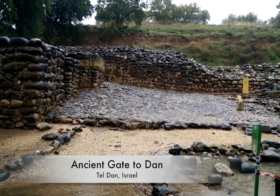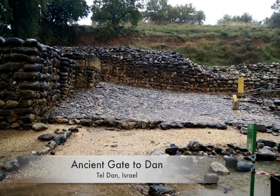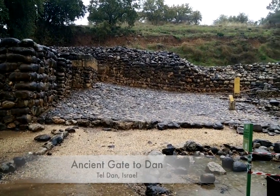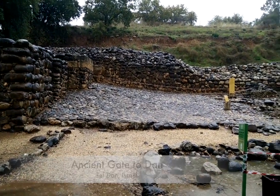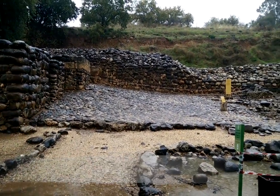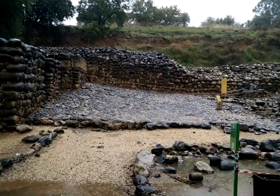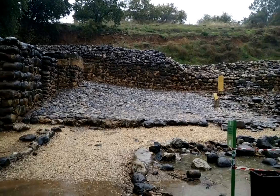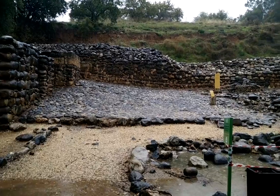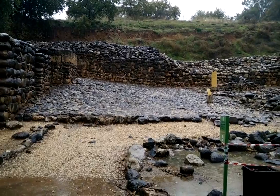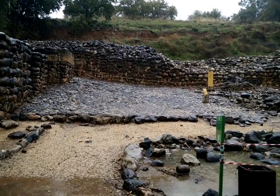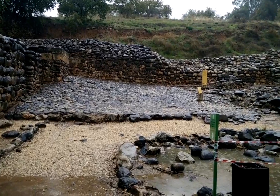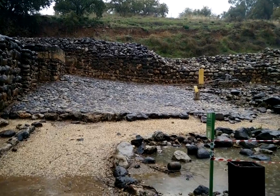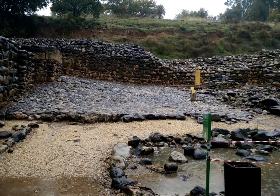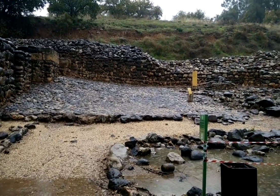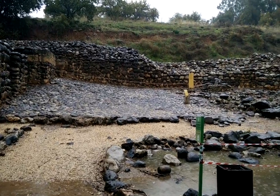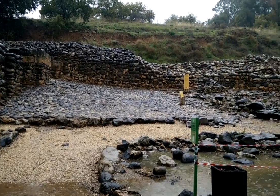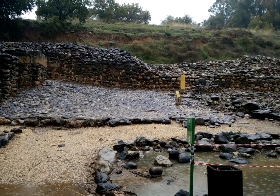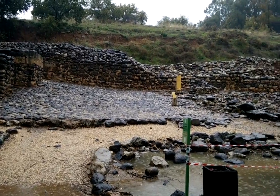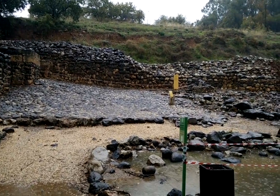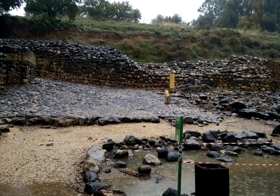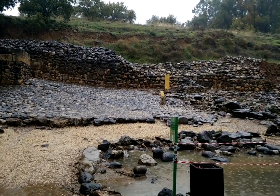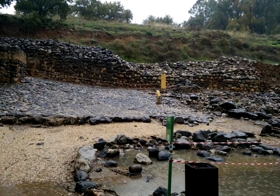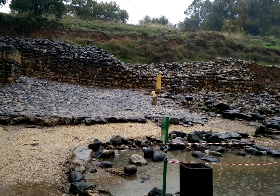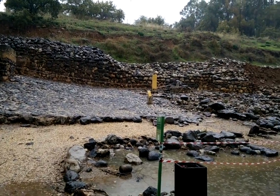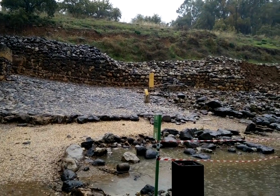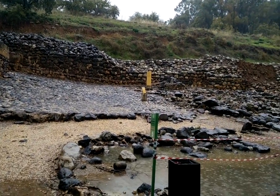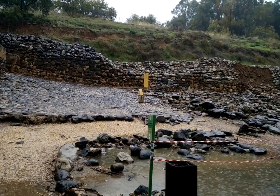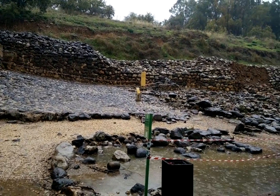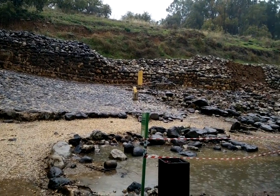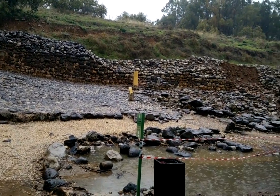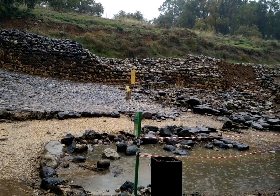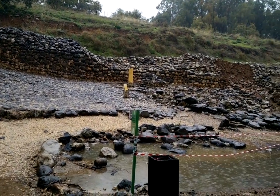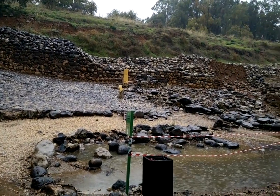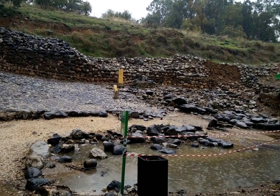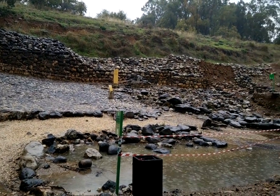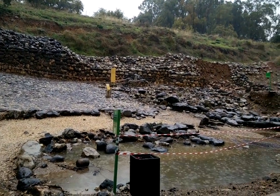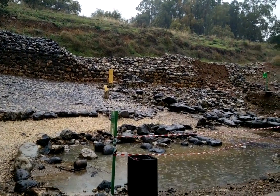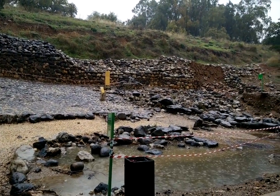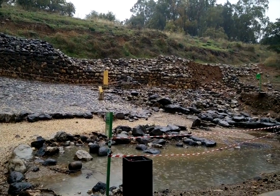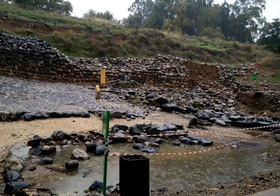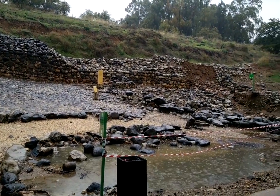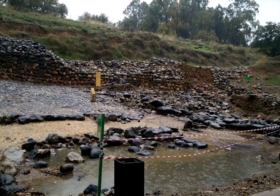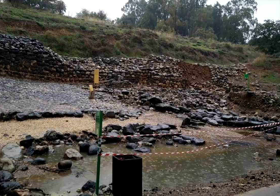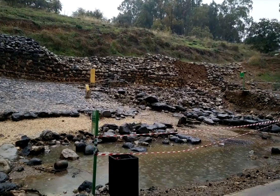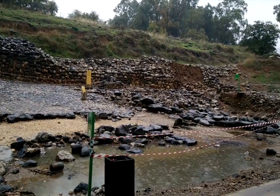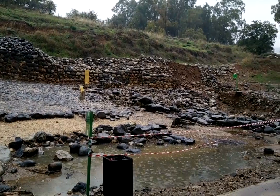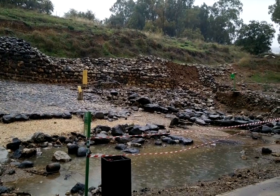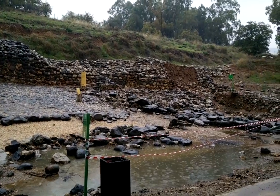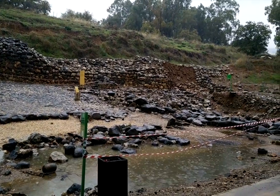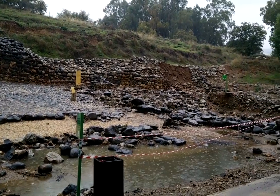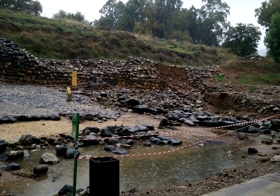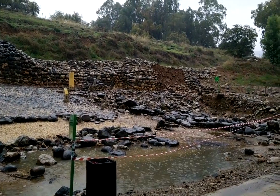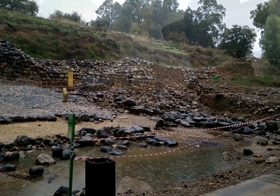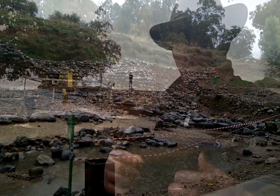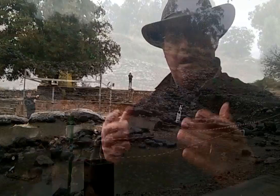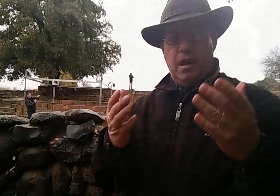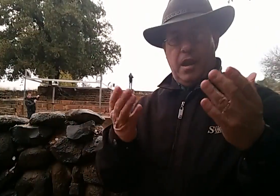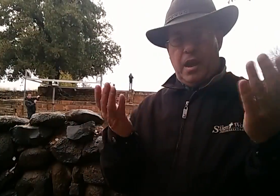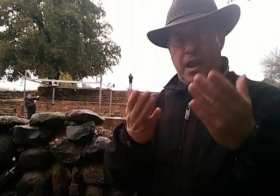there. This is one of the gates to Dan. You can't see the gate per se, but this is the access into